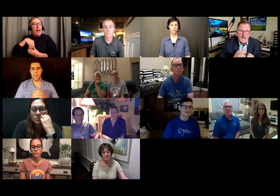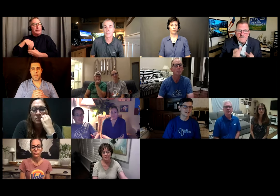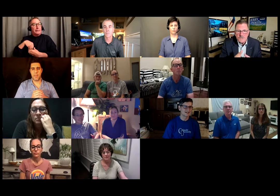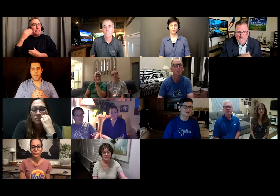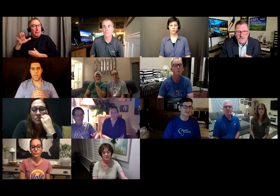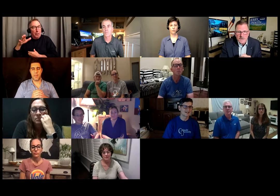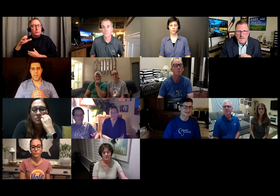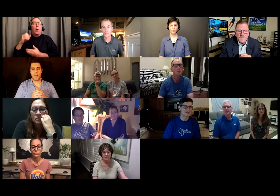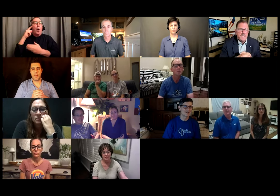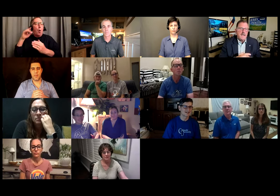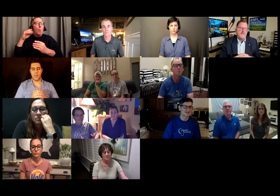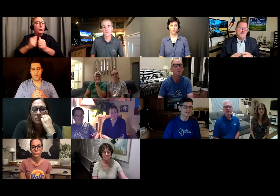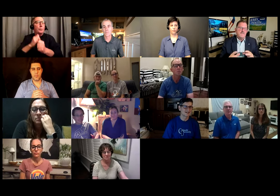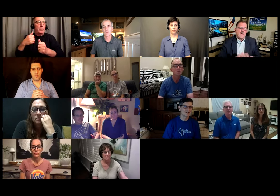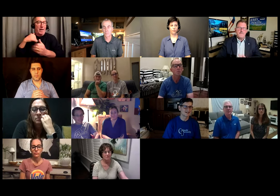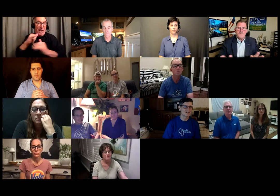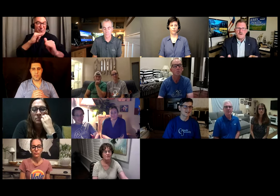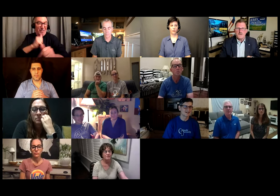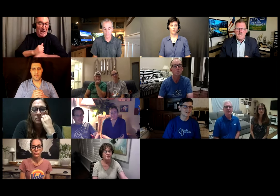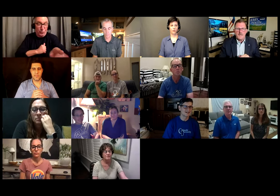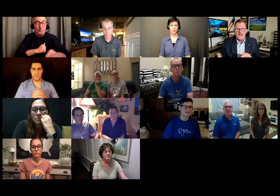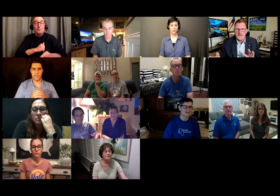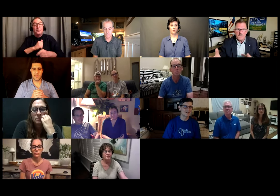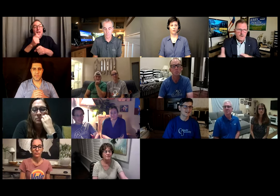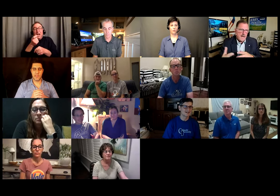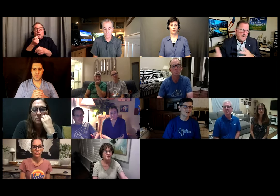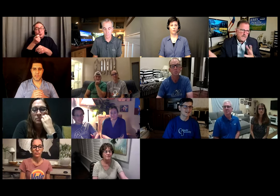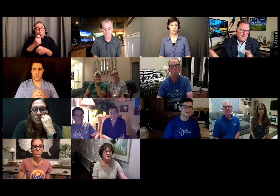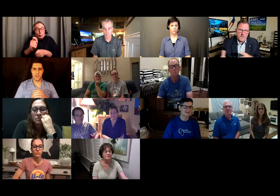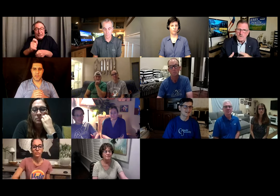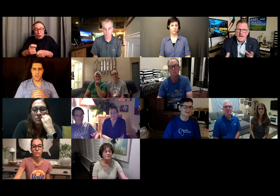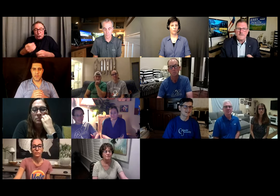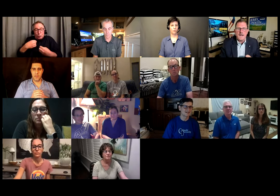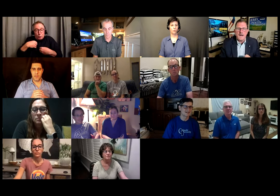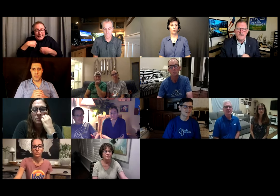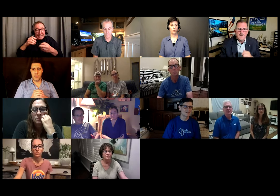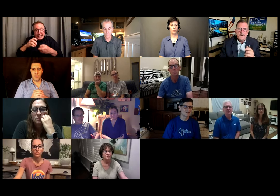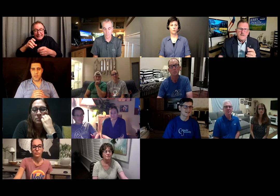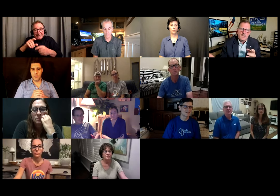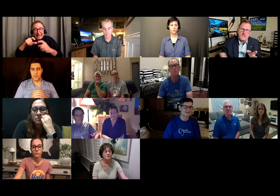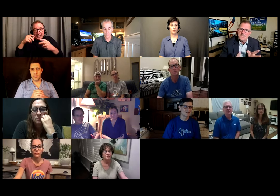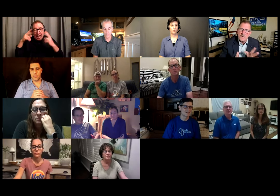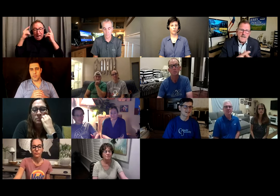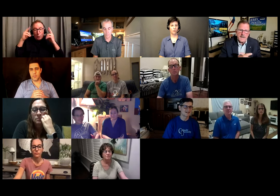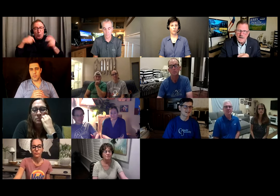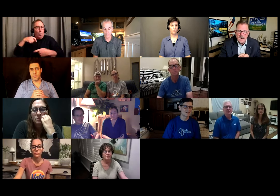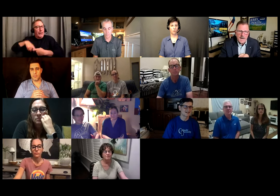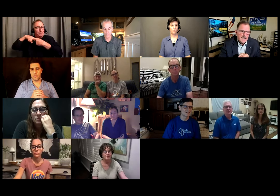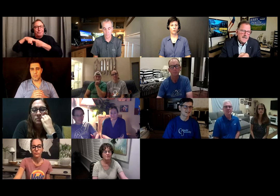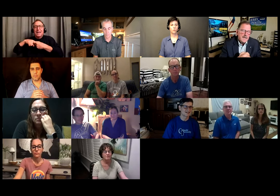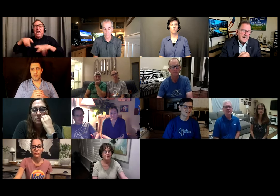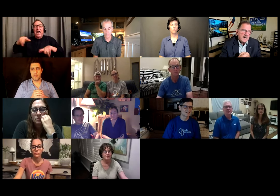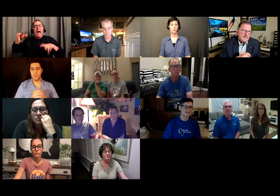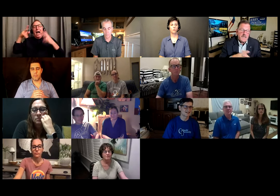When it comes to trick-or-treating, we've stopped the trick-or-treating, the whole Halloween stroll downtown. The merchants won't be handing out